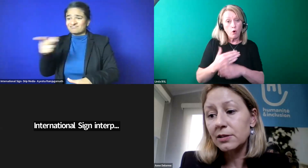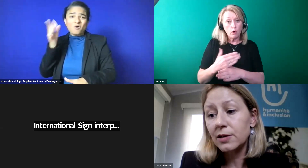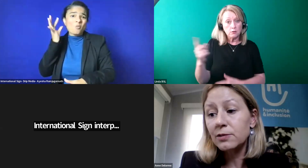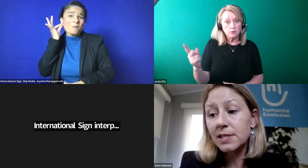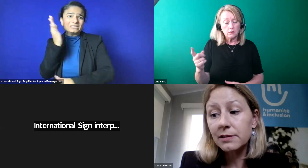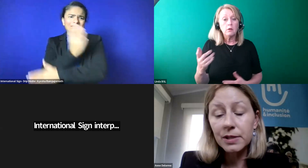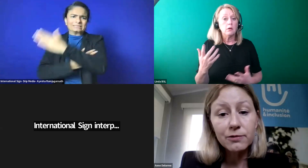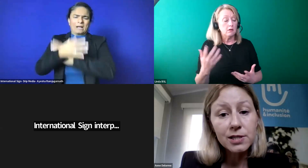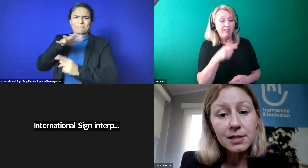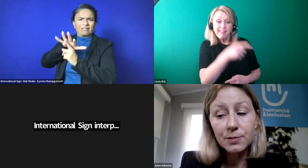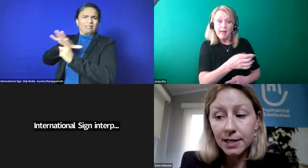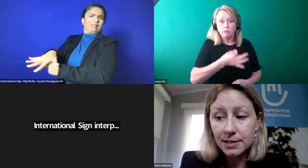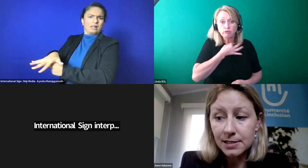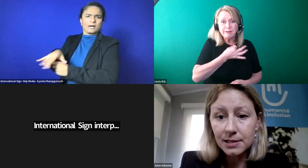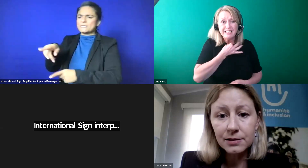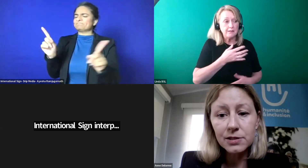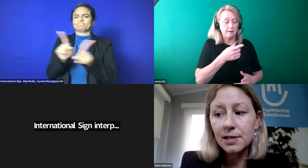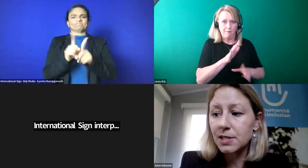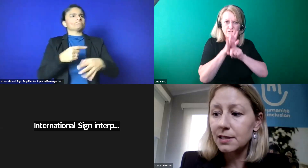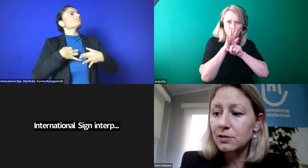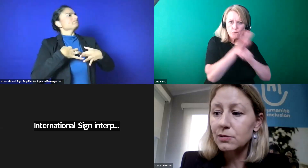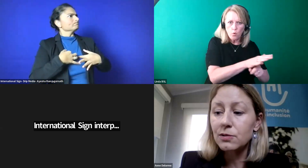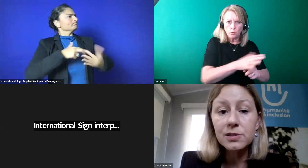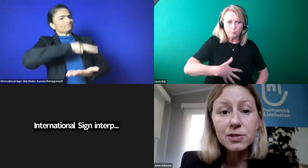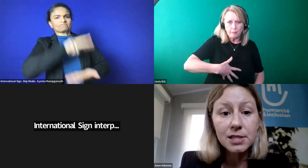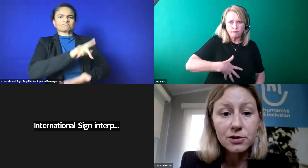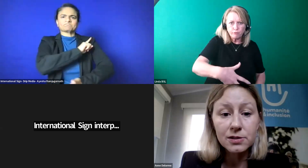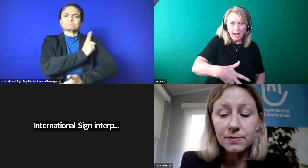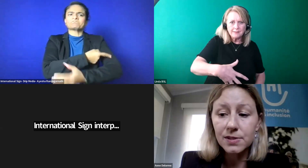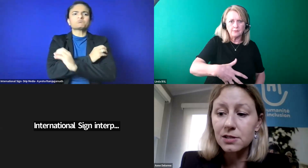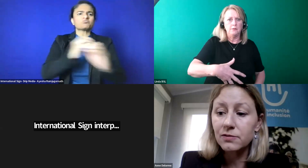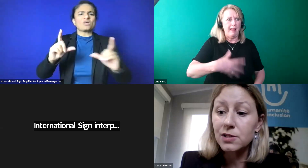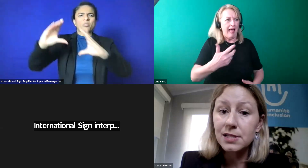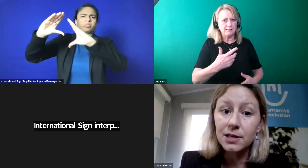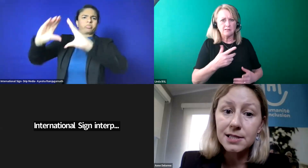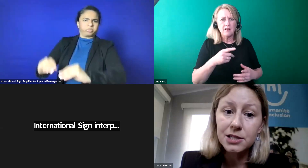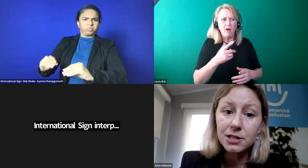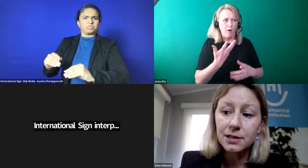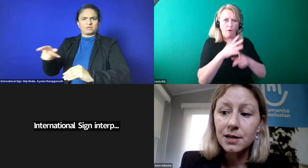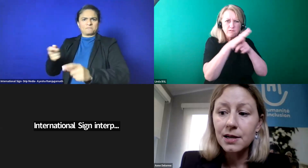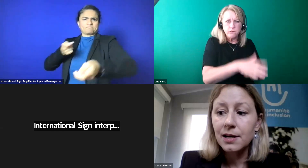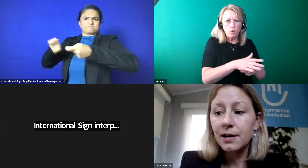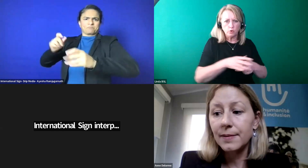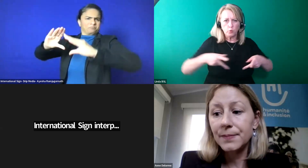disabilities are at greater risk of being forced into pregnancy or subject to coarse procedures, such as forced